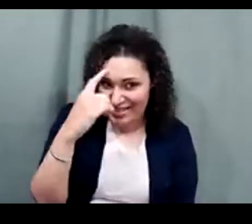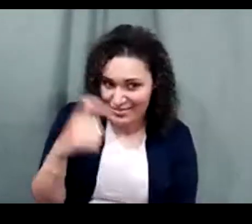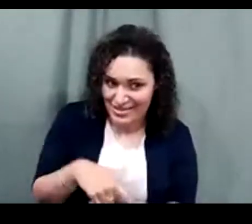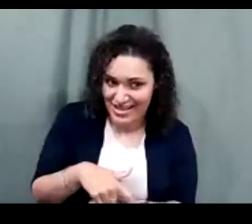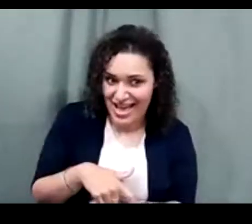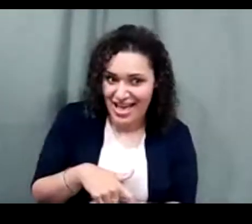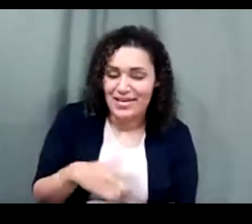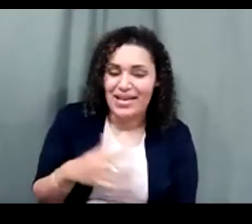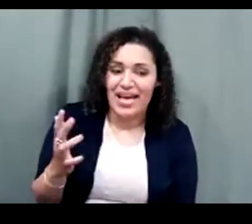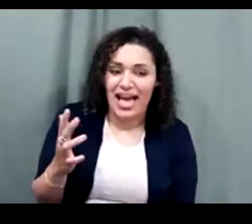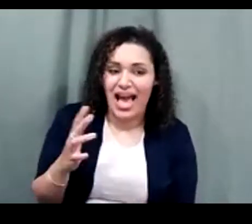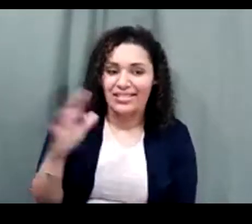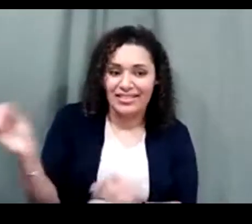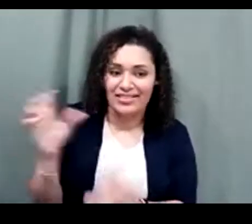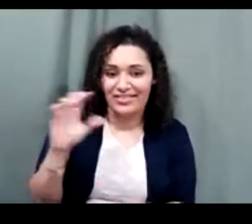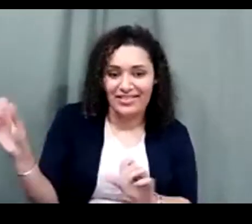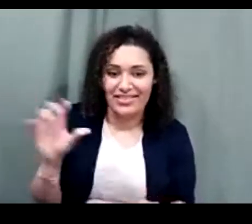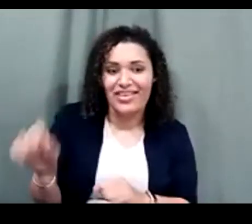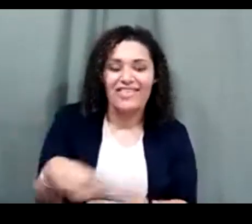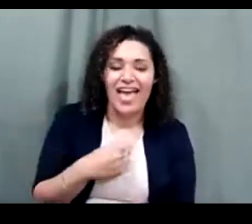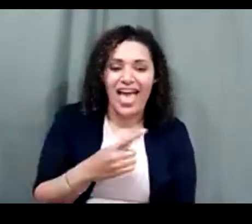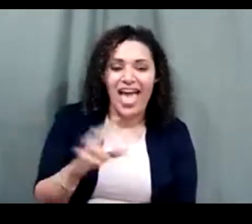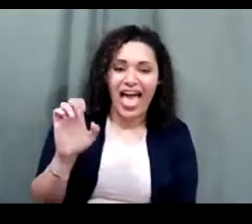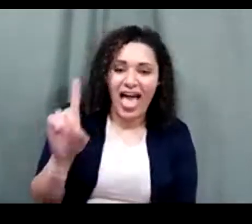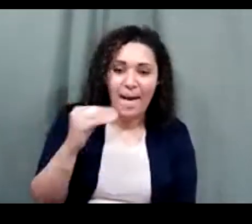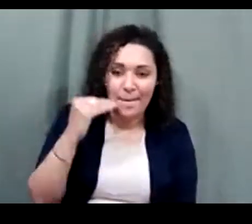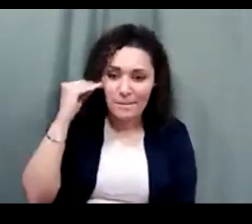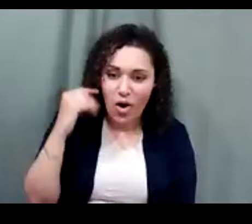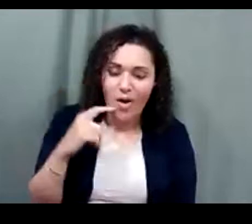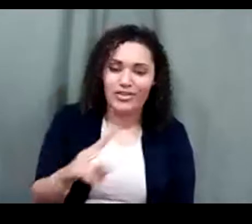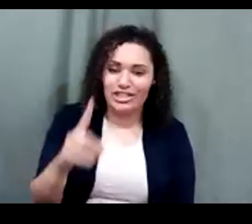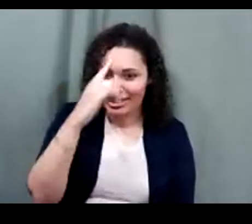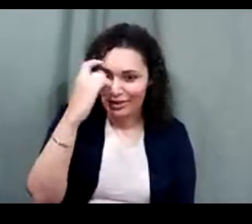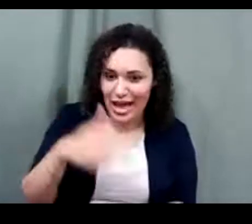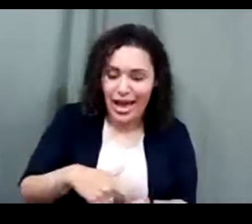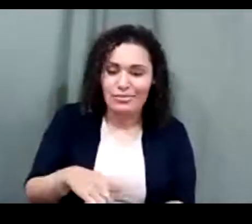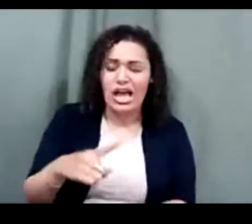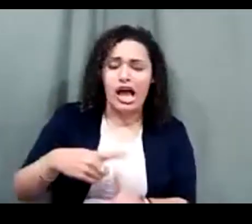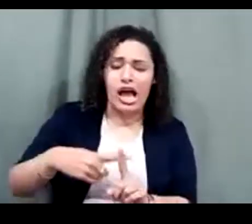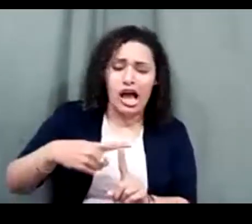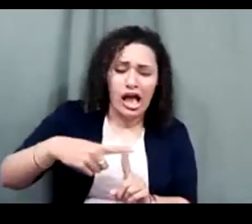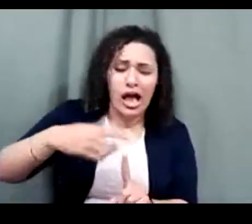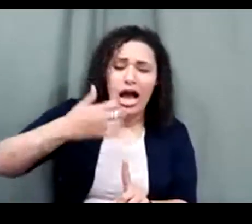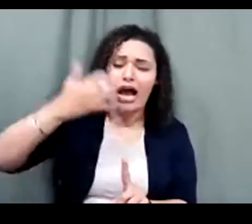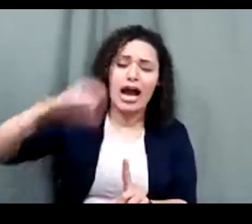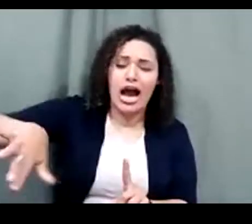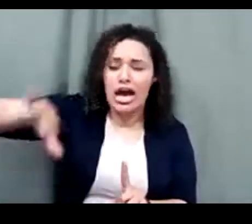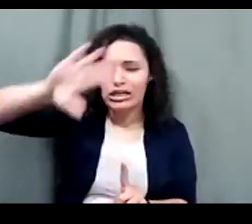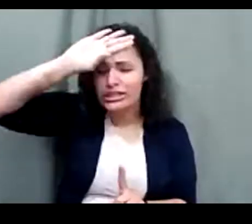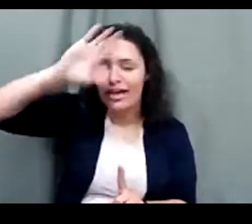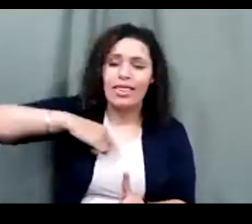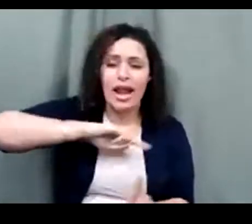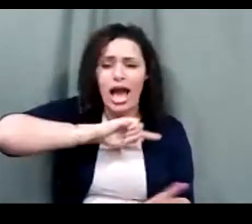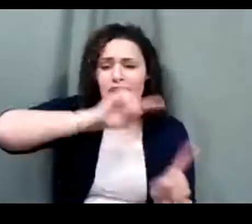in the summer. And Ed stays home while it's like 1,000 degrees and works in the vineyard outside. And then I like come swanning in August